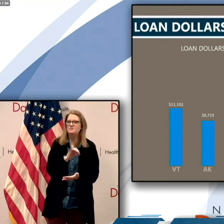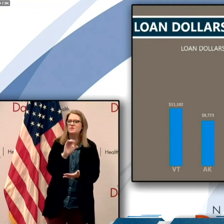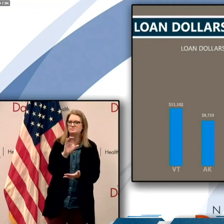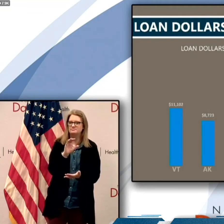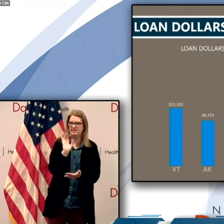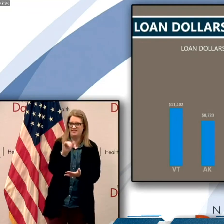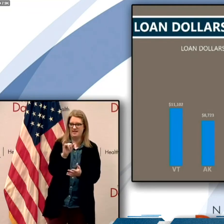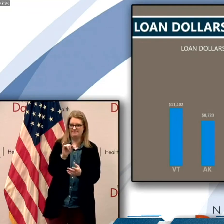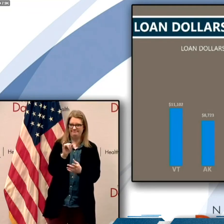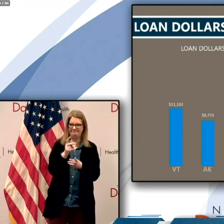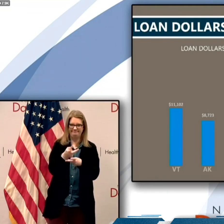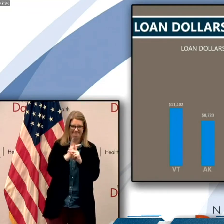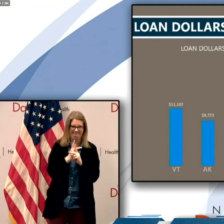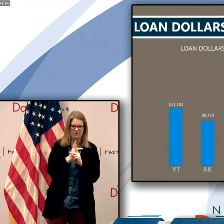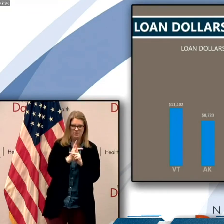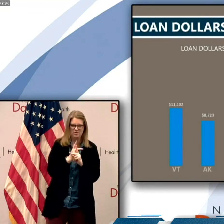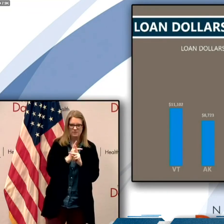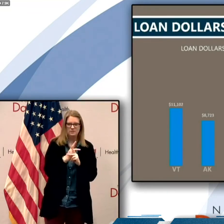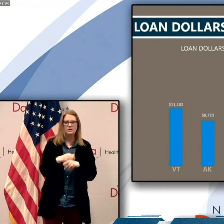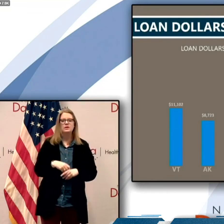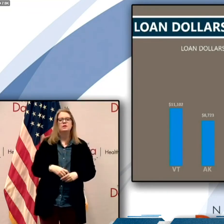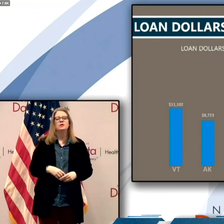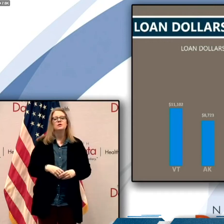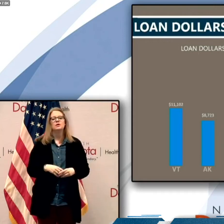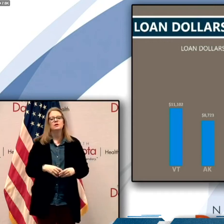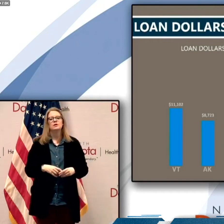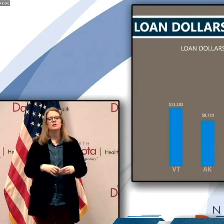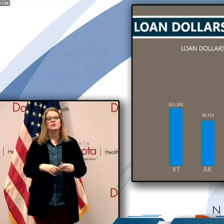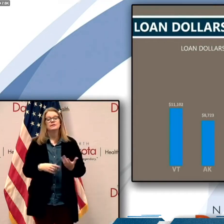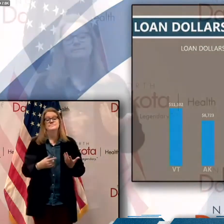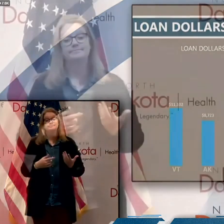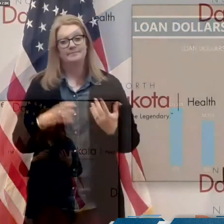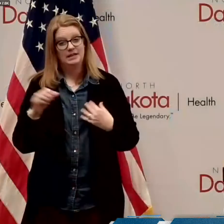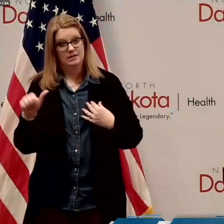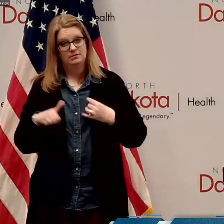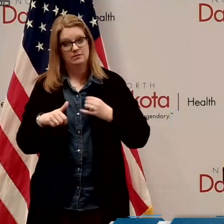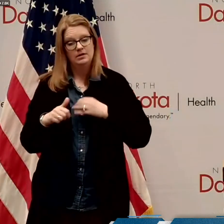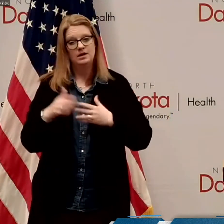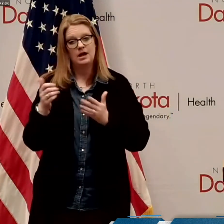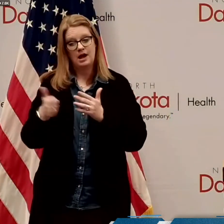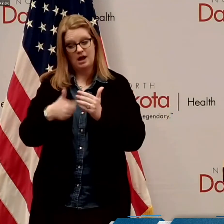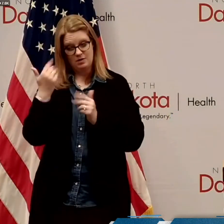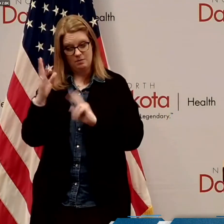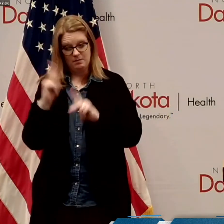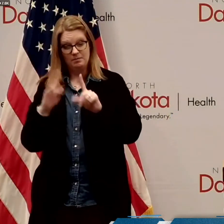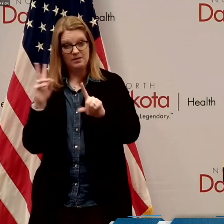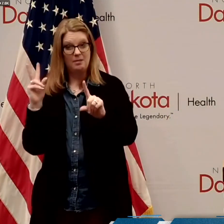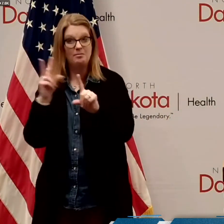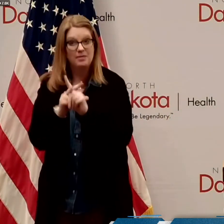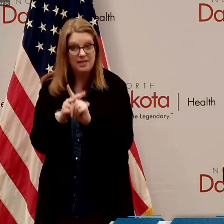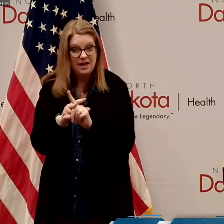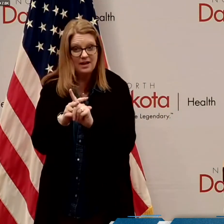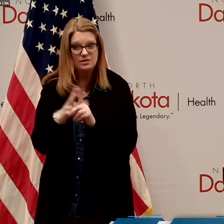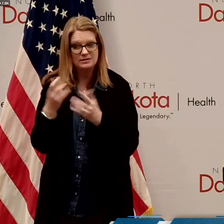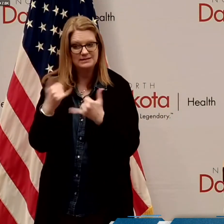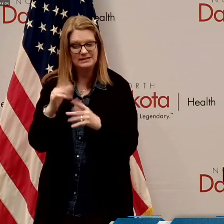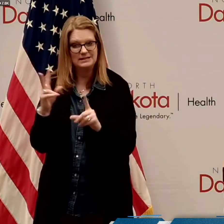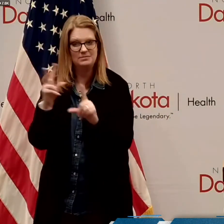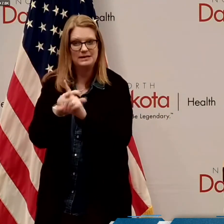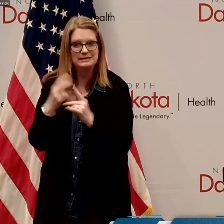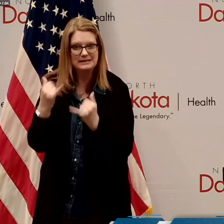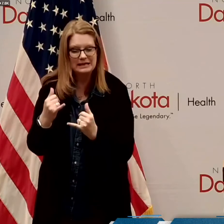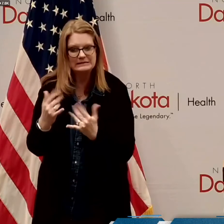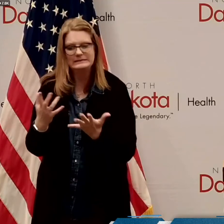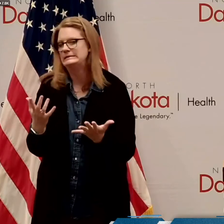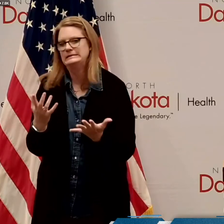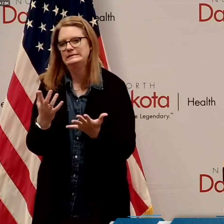got their applications in early. We know that there are others who got their applications in or are getting them in today who came up